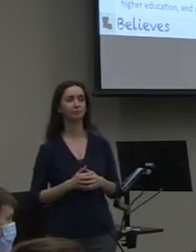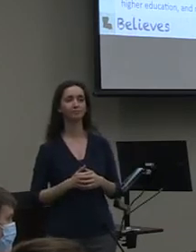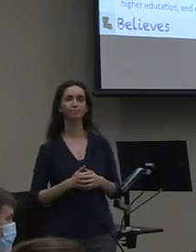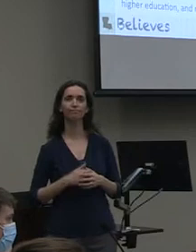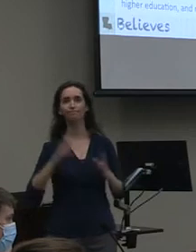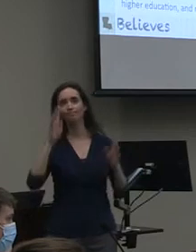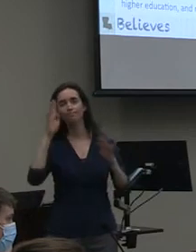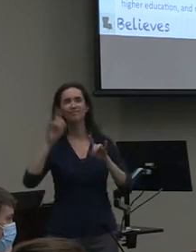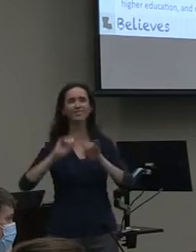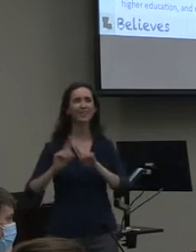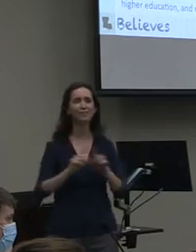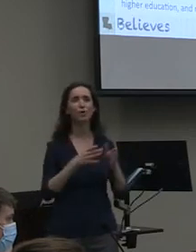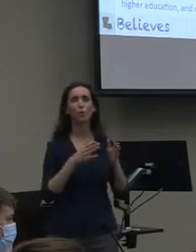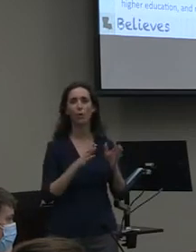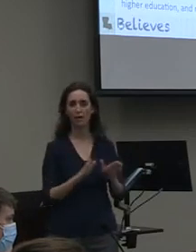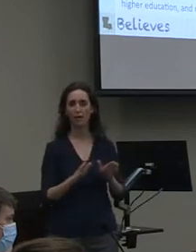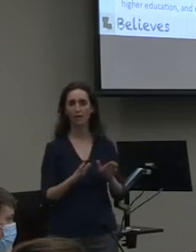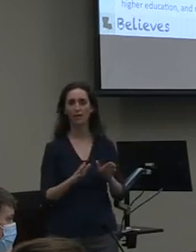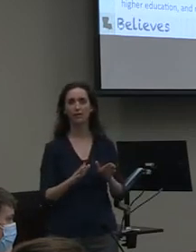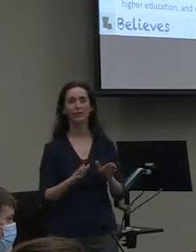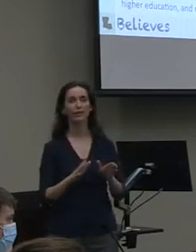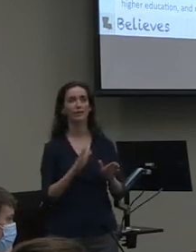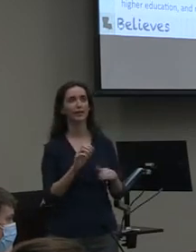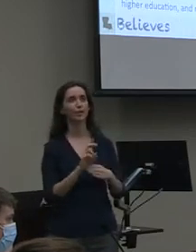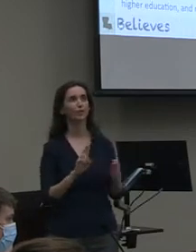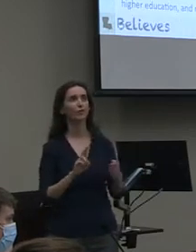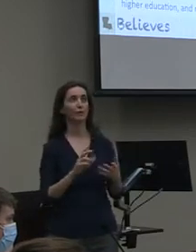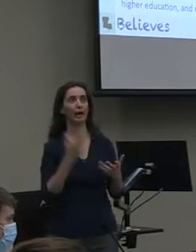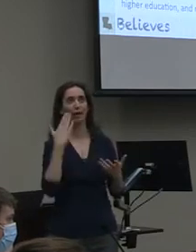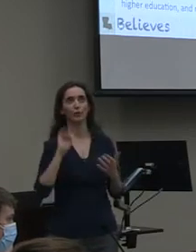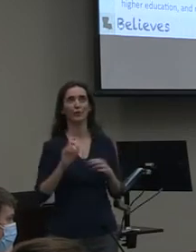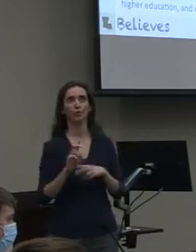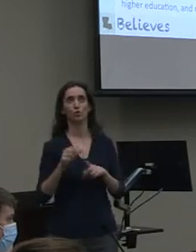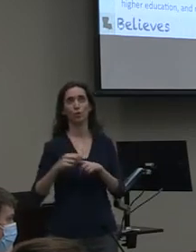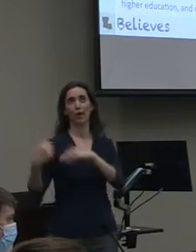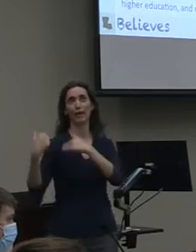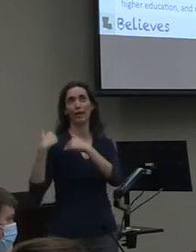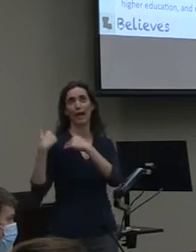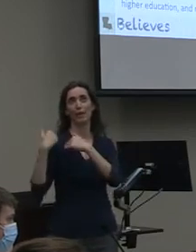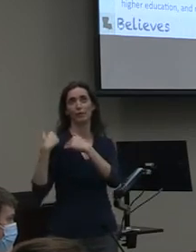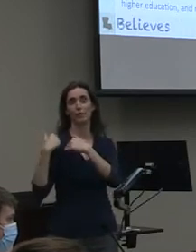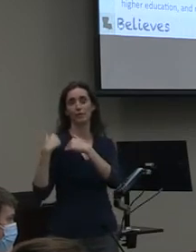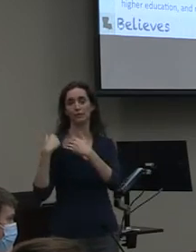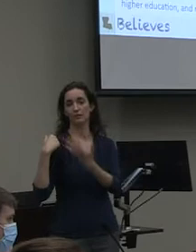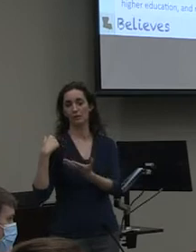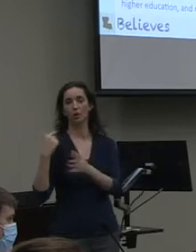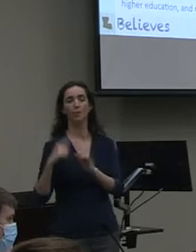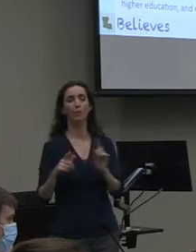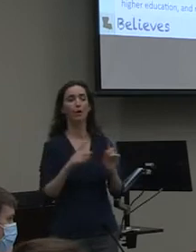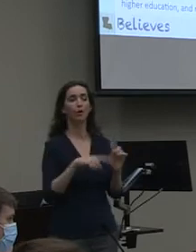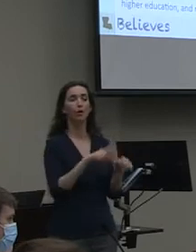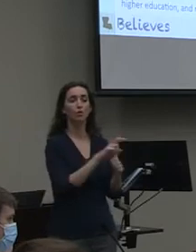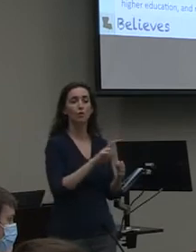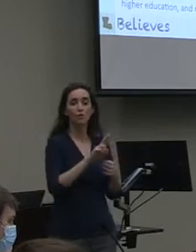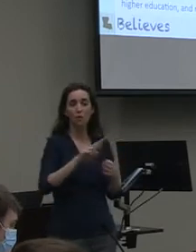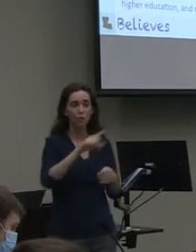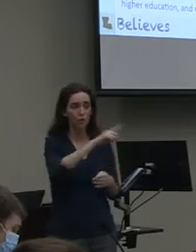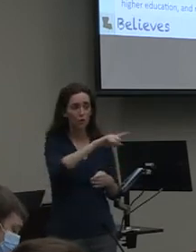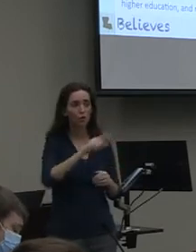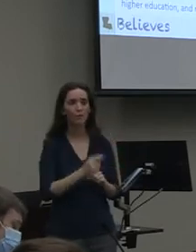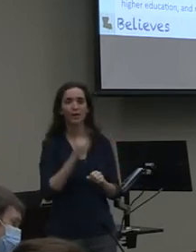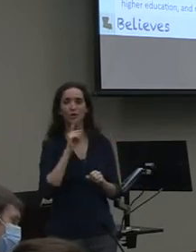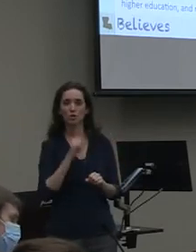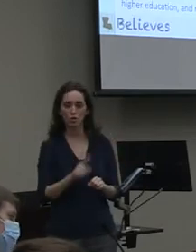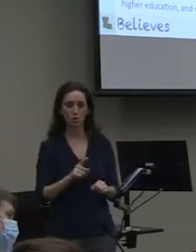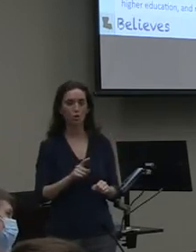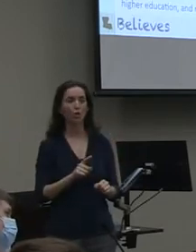that universities, I hate to use the word accountability, but so that universities would ensure that the students were coming